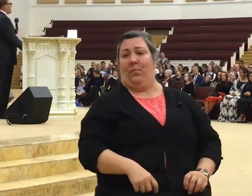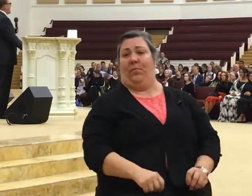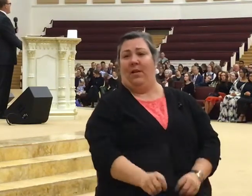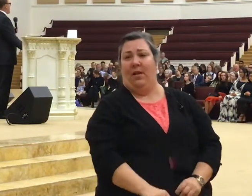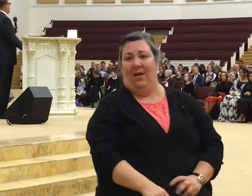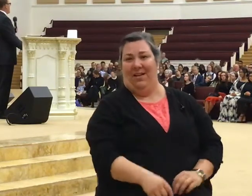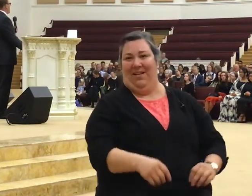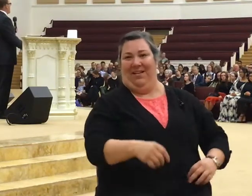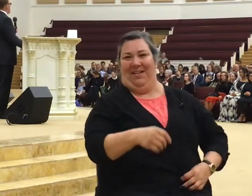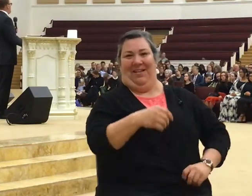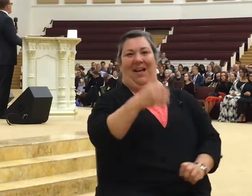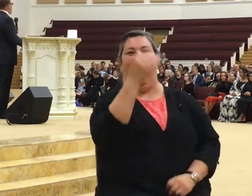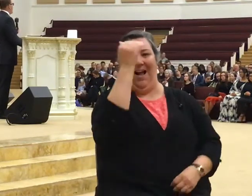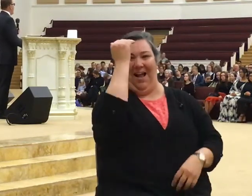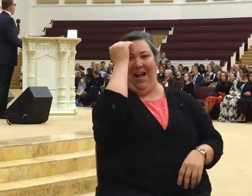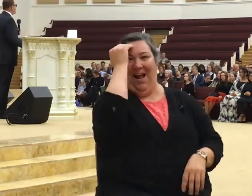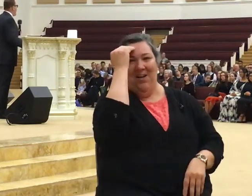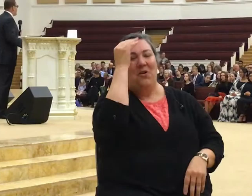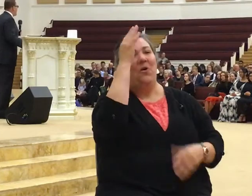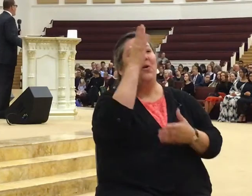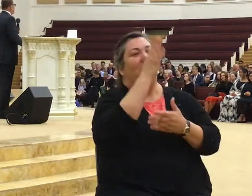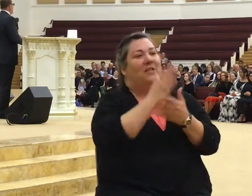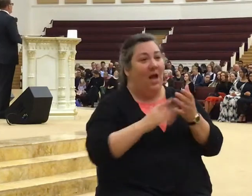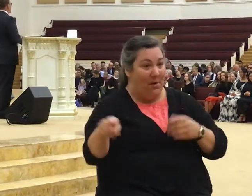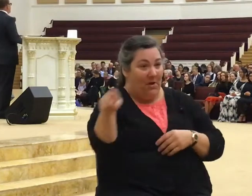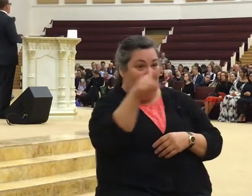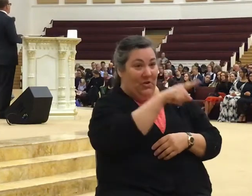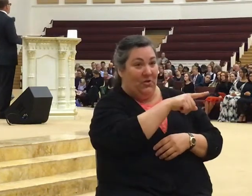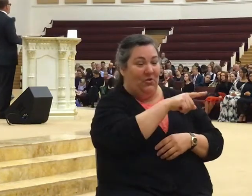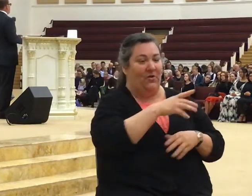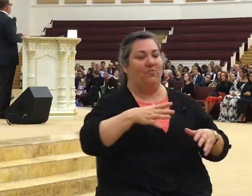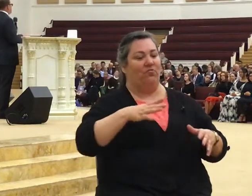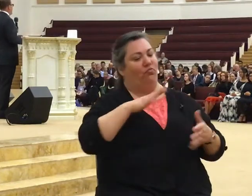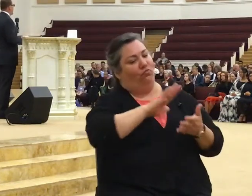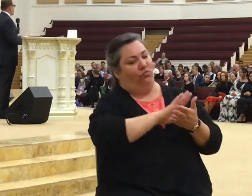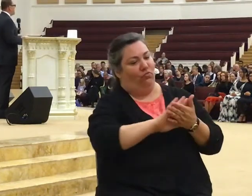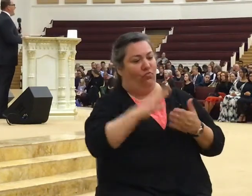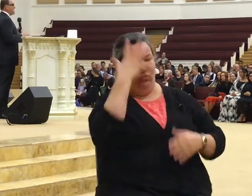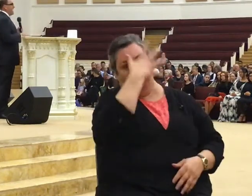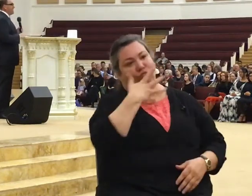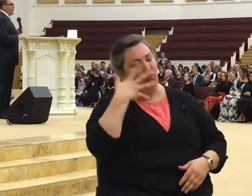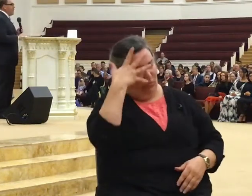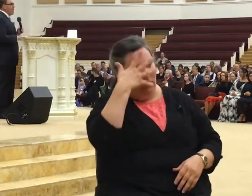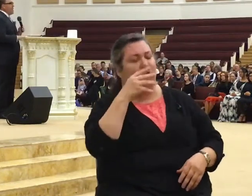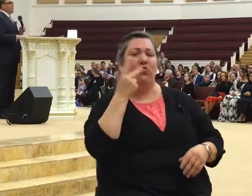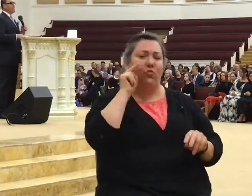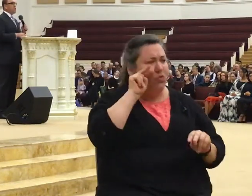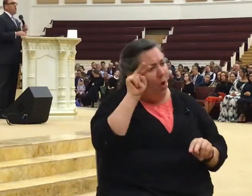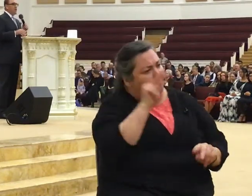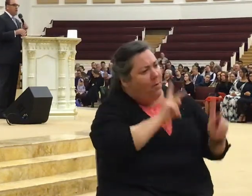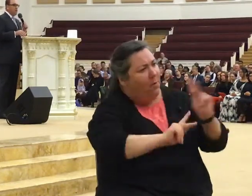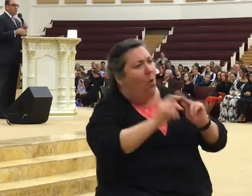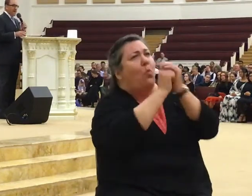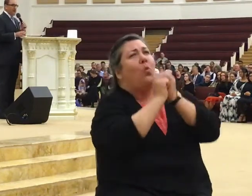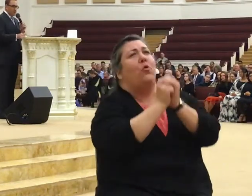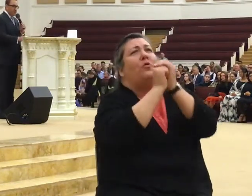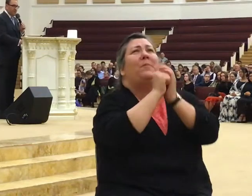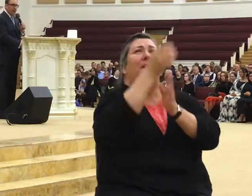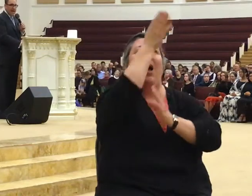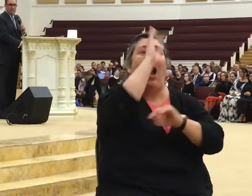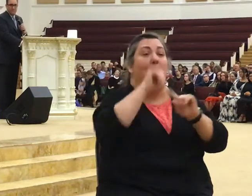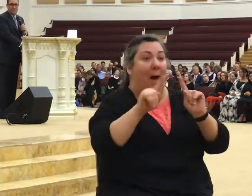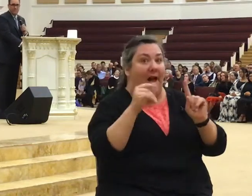I know that man or woman on your pew right now beside you, they're dressed up and look good, and you saw them magnifying the Lord. But if you only knew the